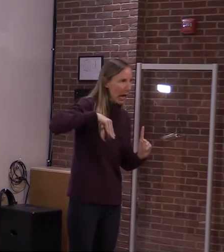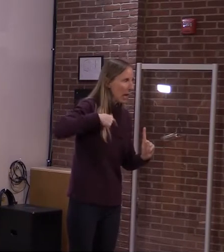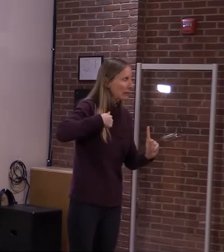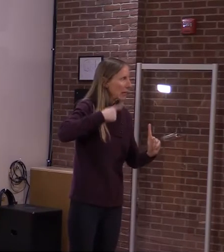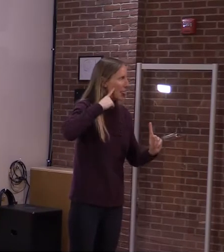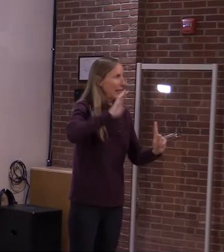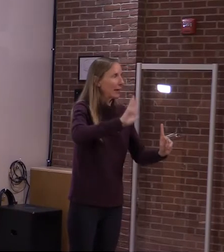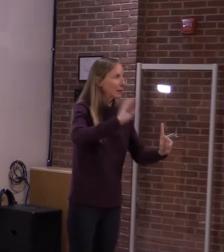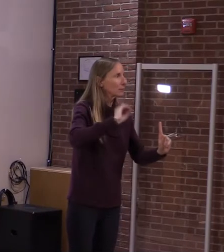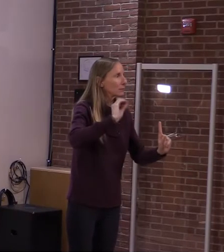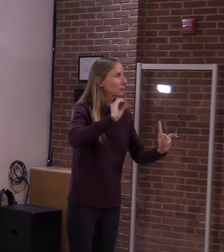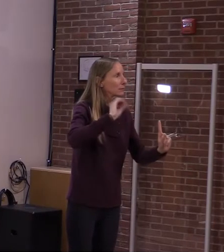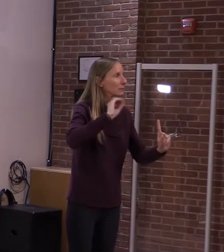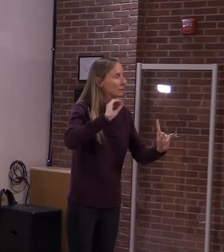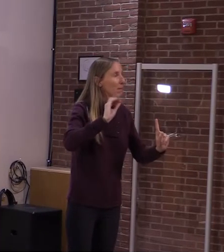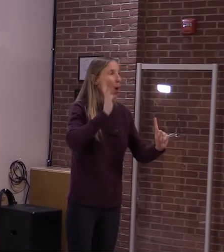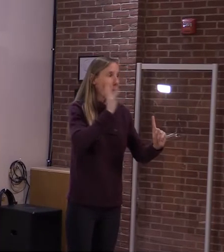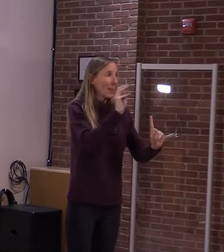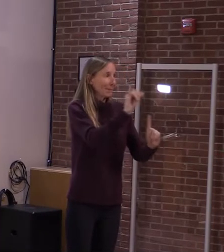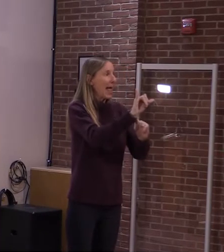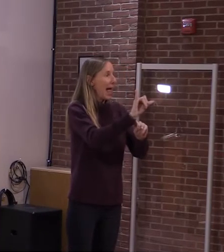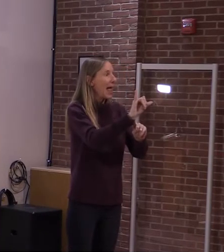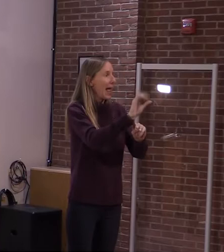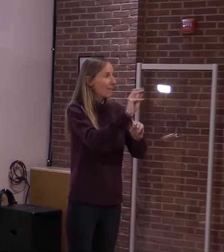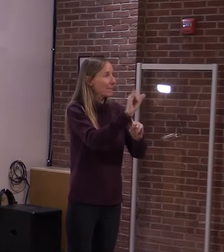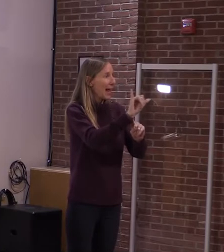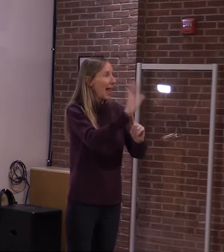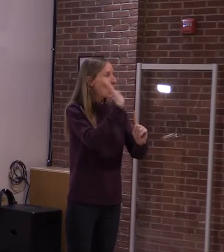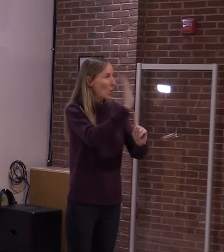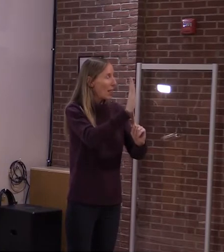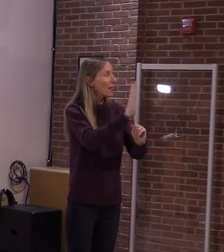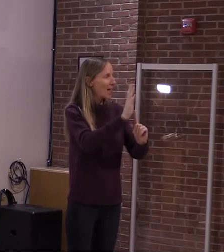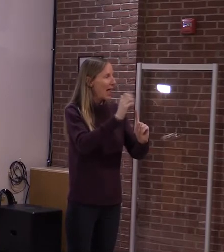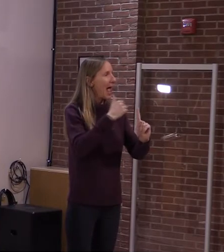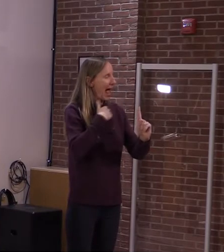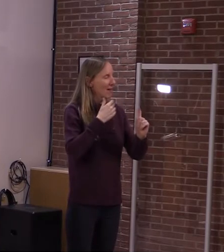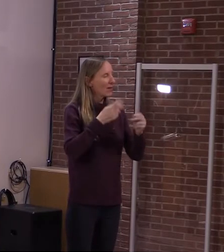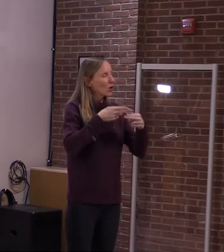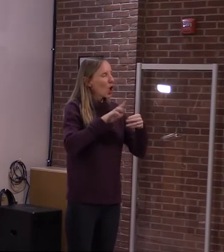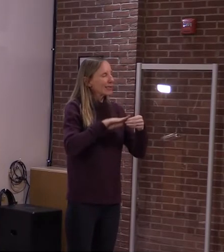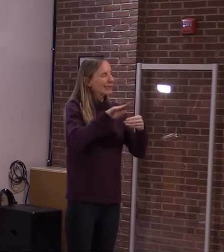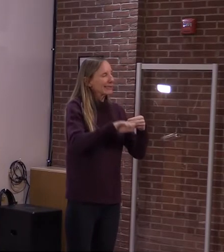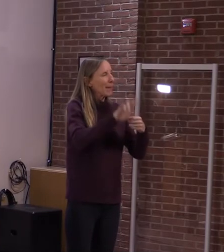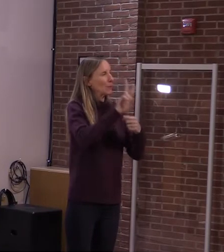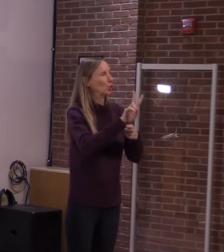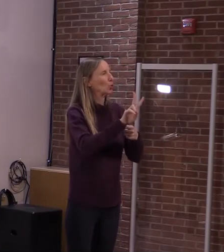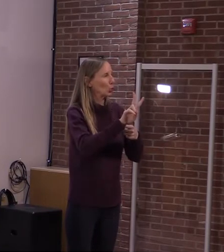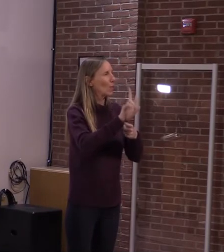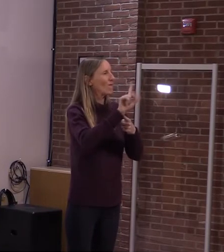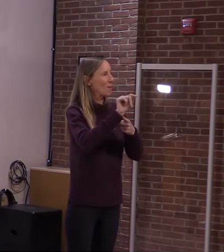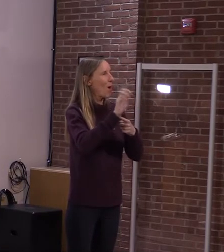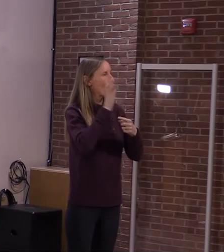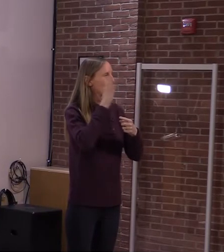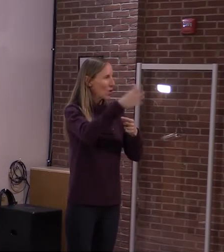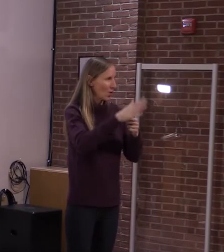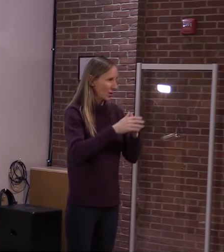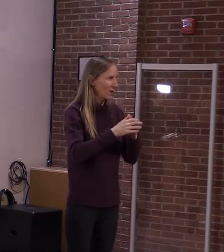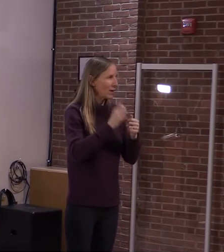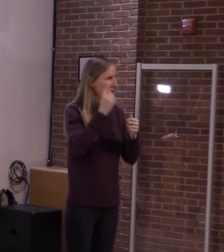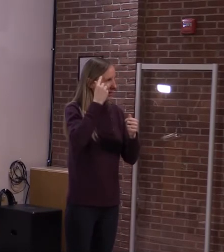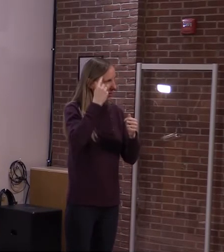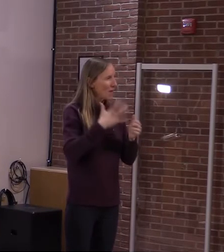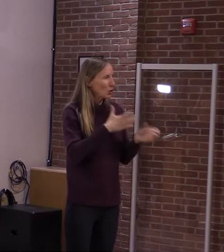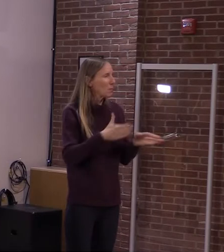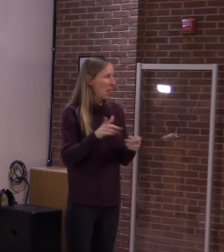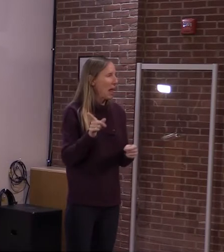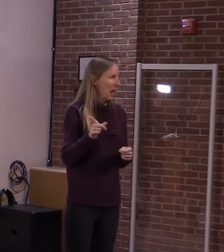but there will be some in May, certainly, and that would fall under sort of step two of the Vermont Forward. So districts would have an